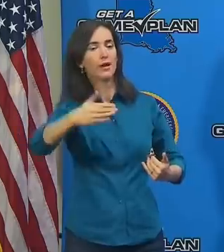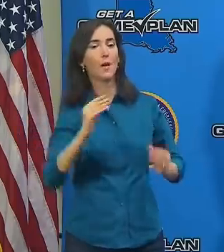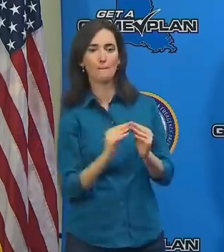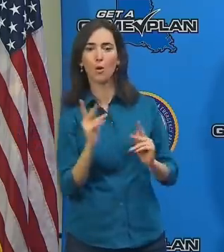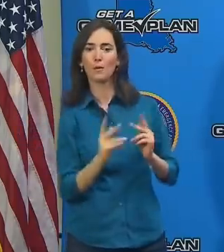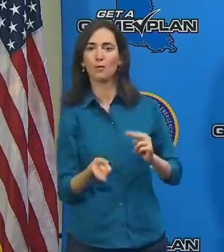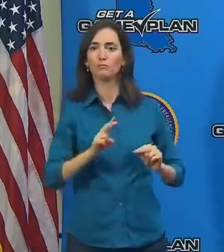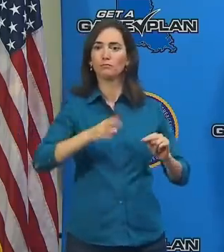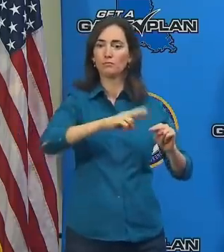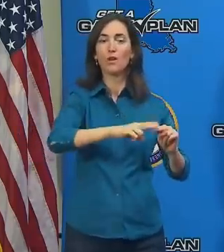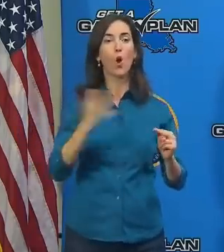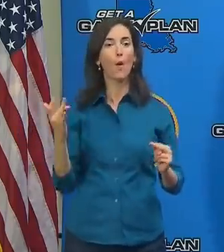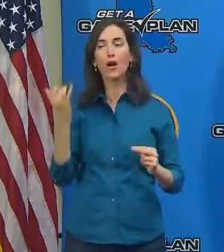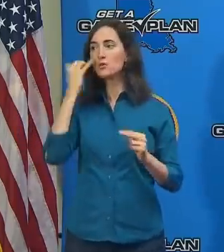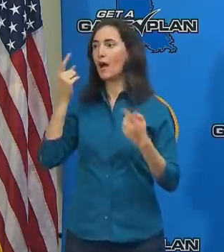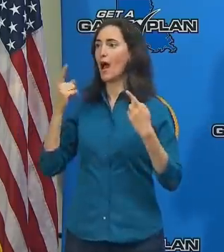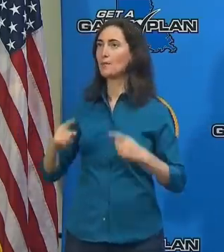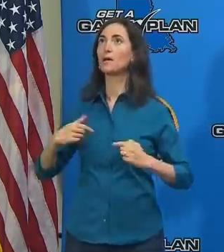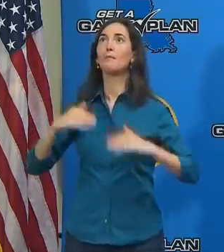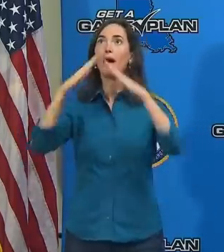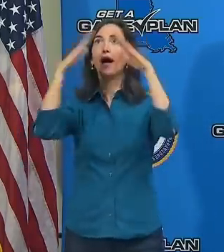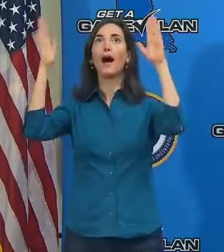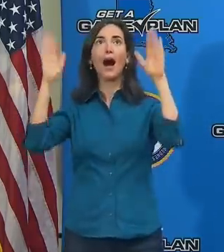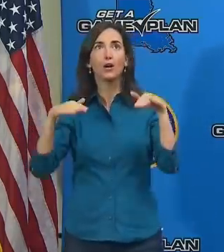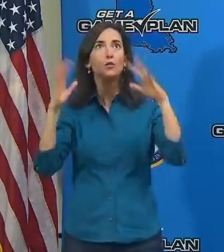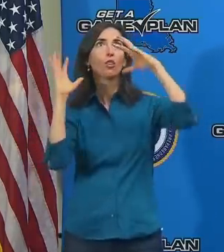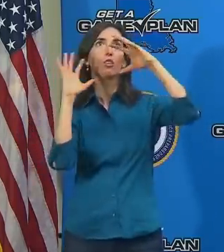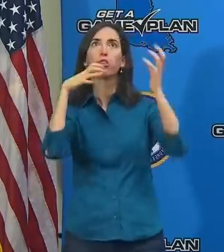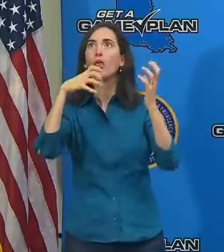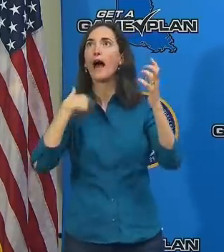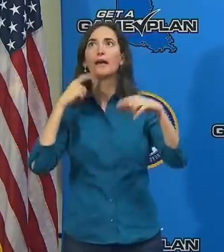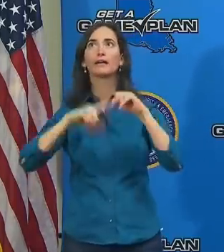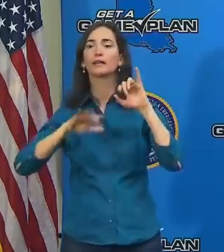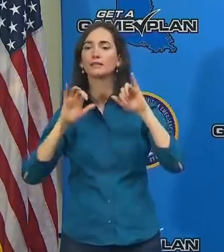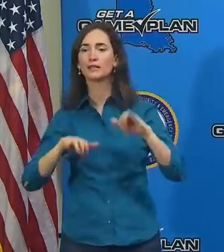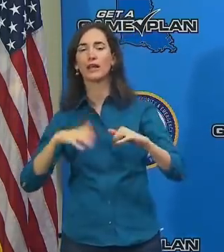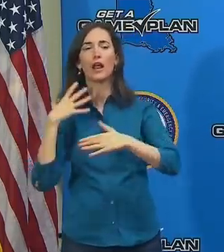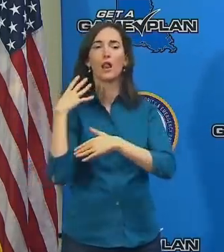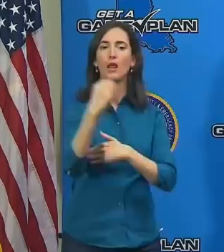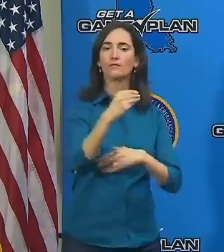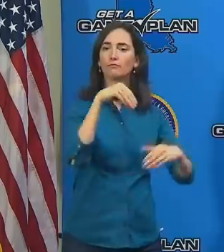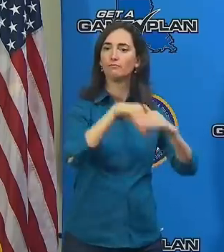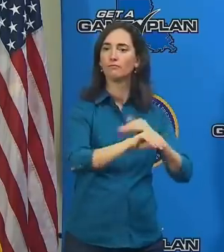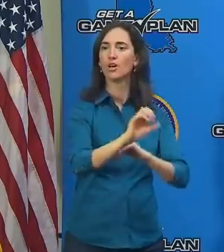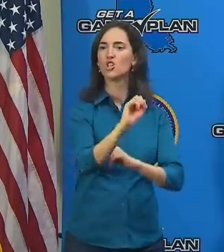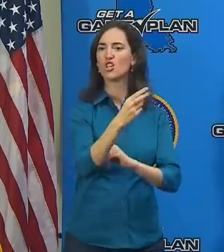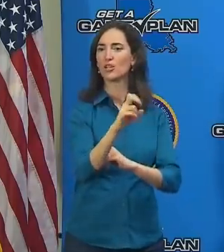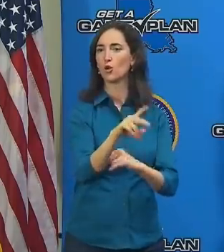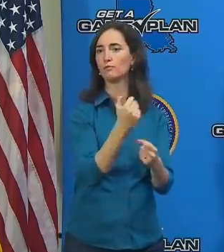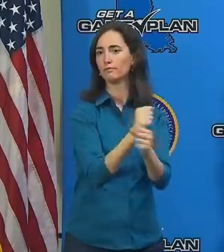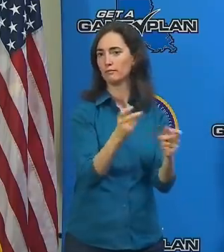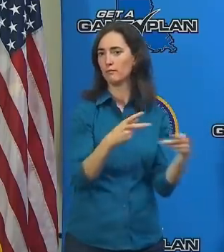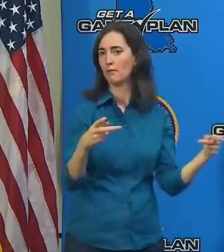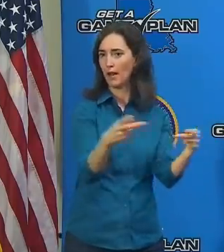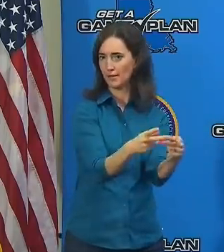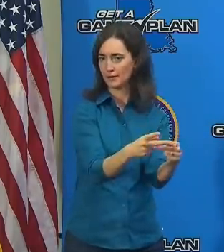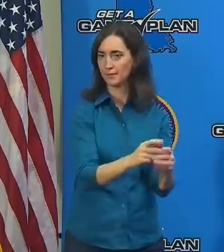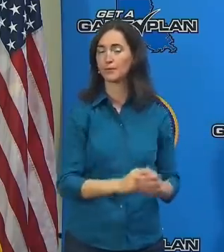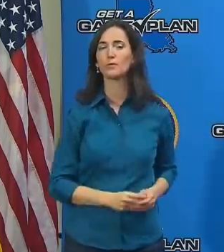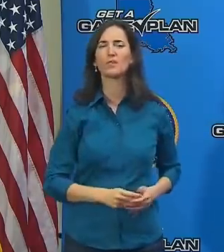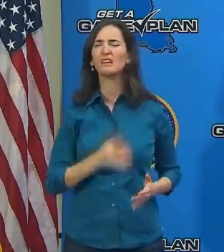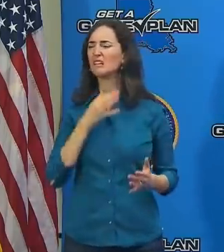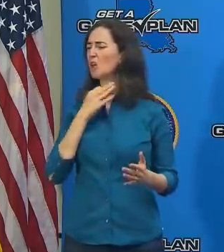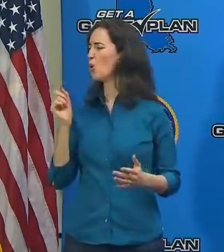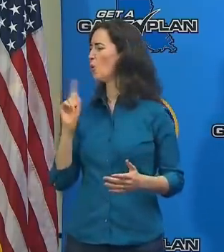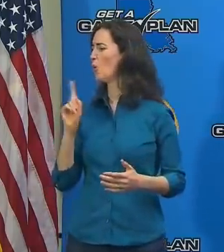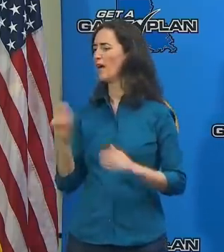discover that their homes are no longer habitable. For the latest shelter information, text LA